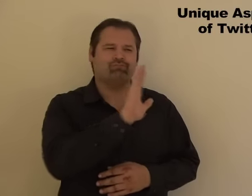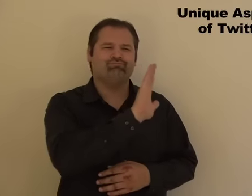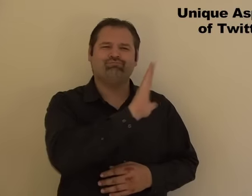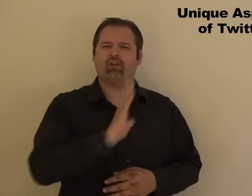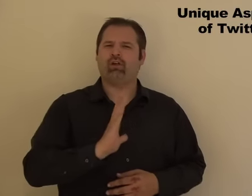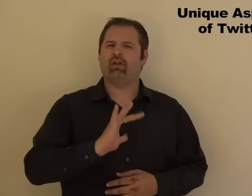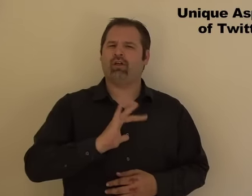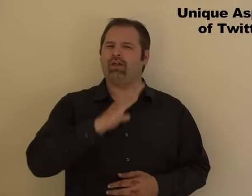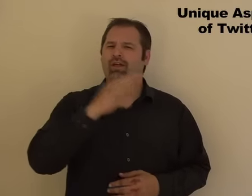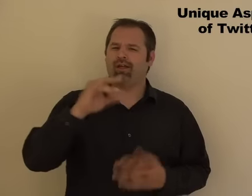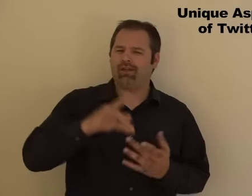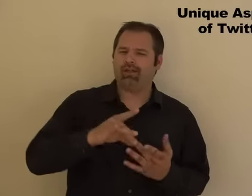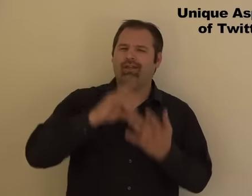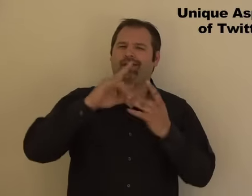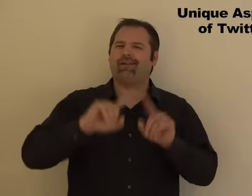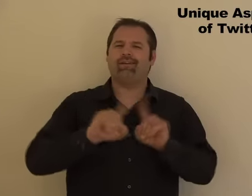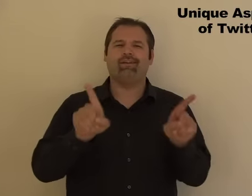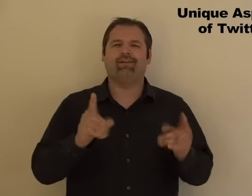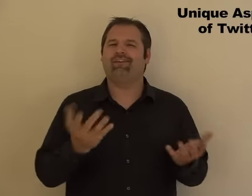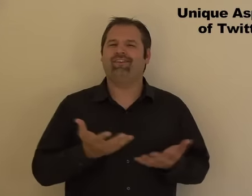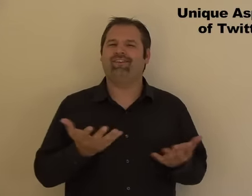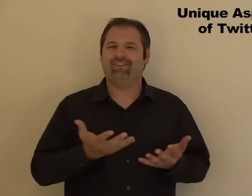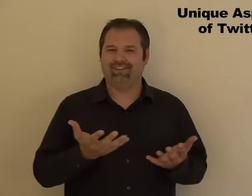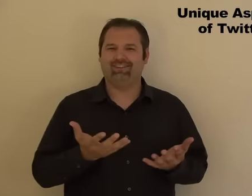These are the unique aspects of Twitter.